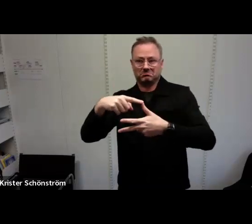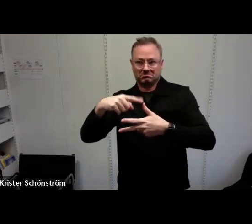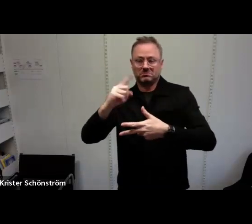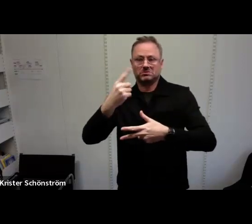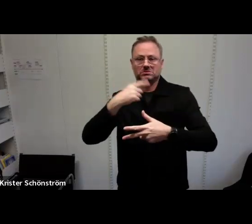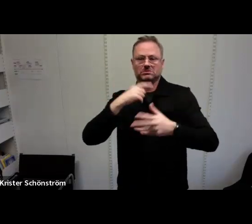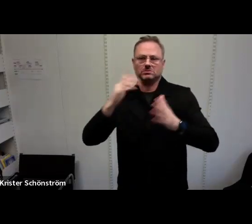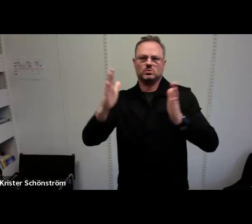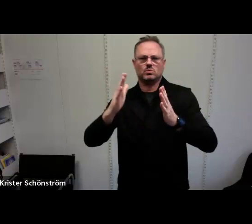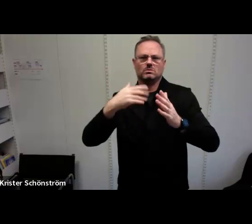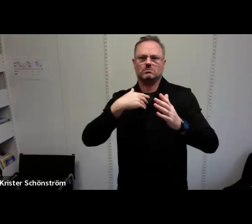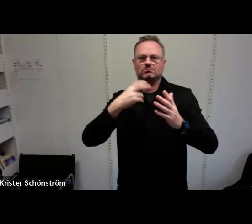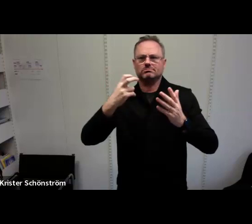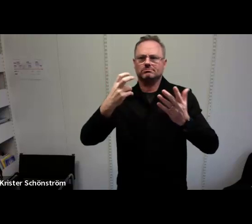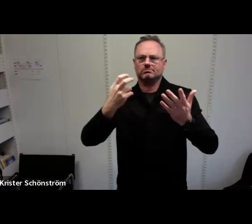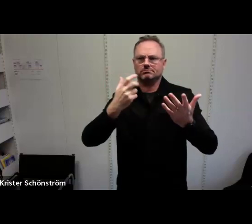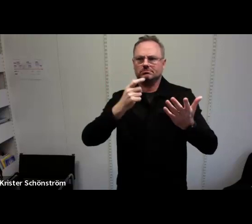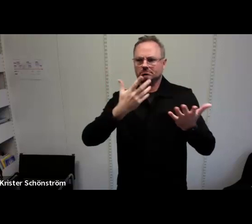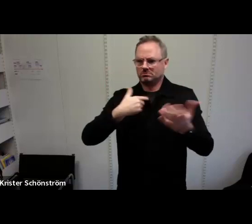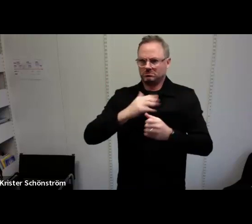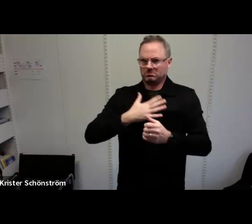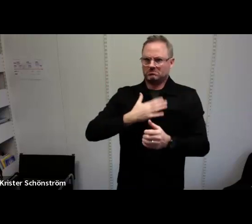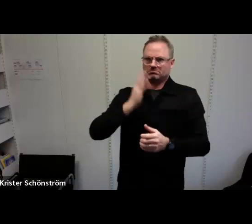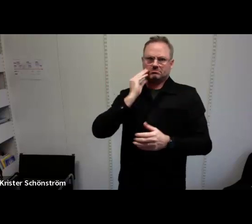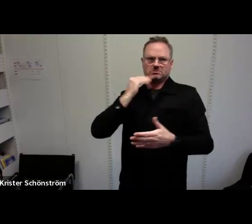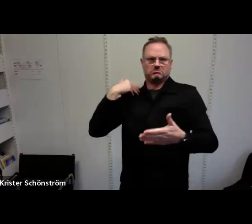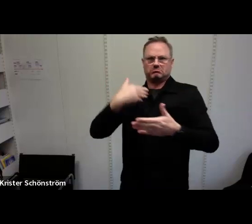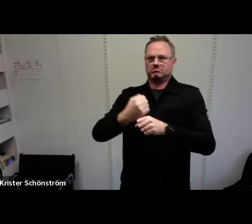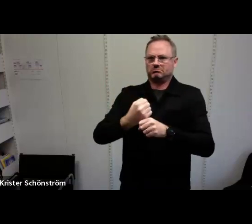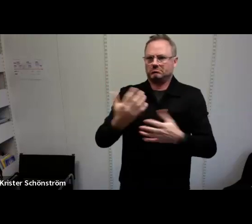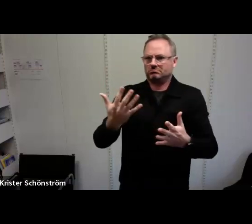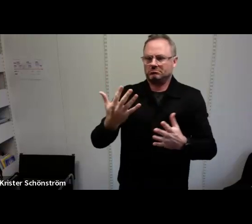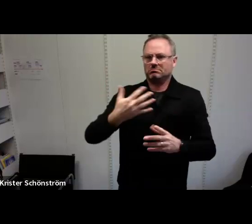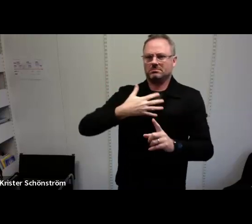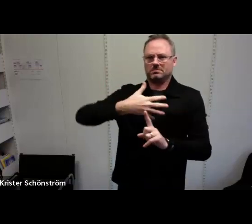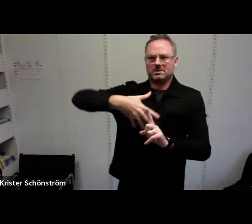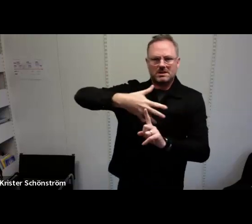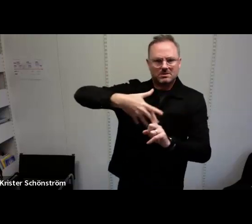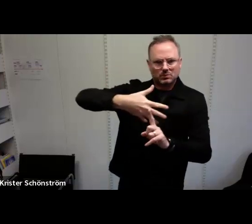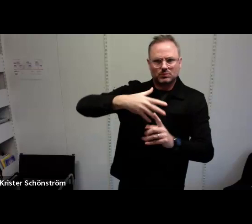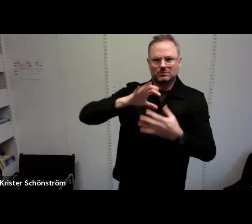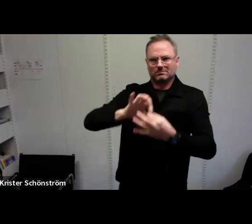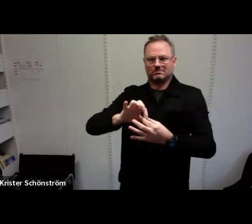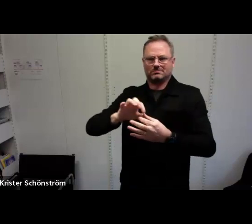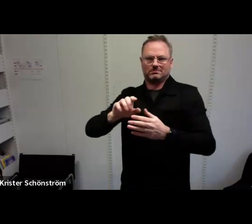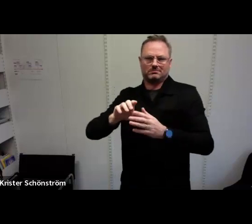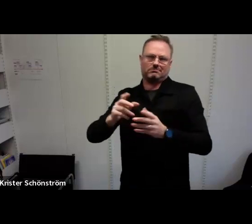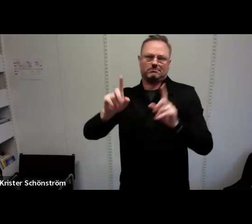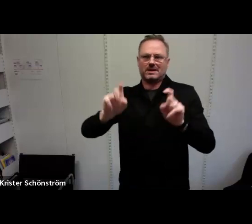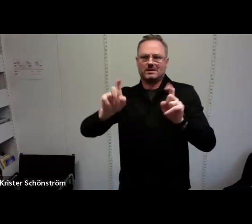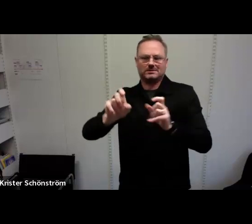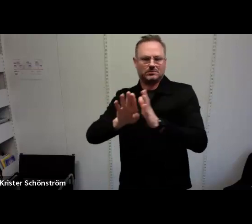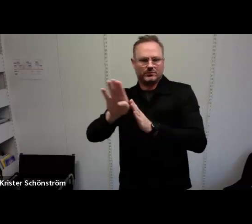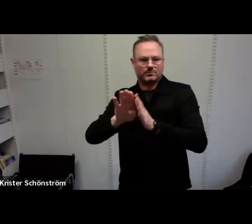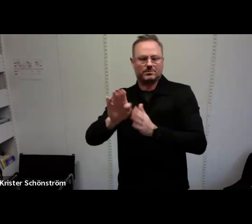So today I'm going to talk about these three items in my talk. I'll be giving you a bit of a background of